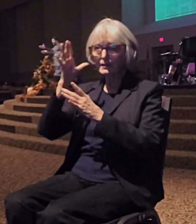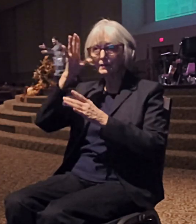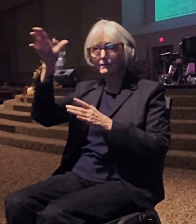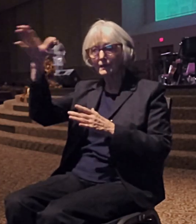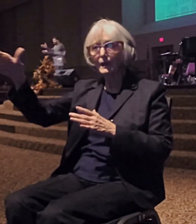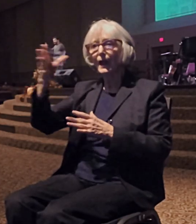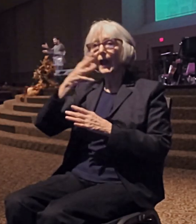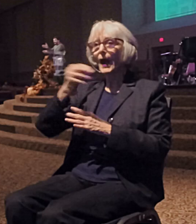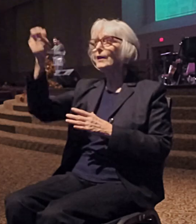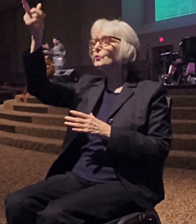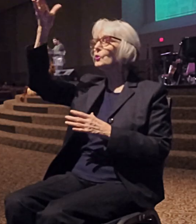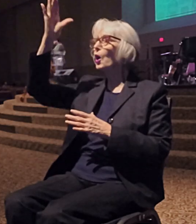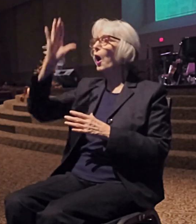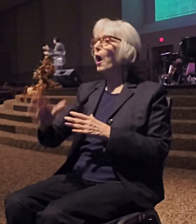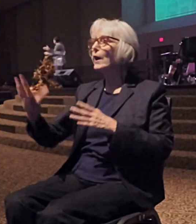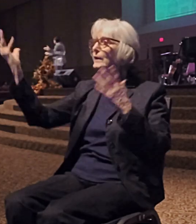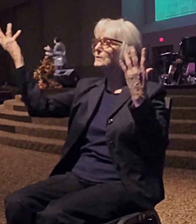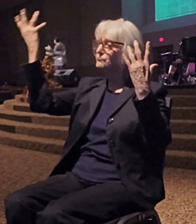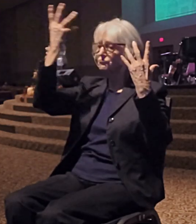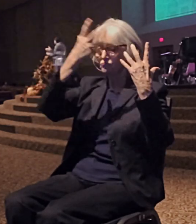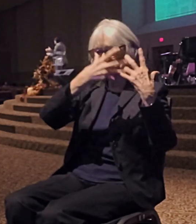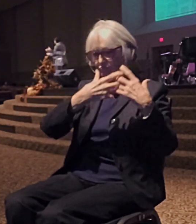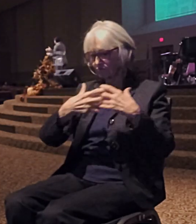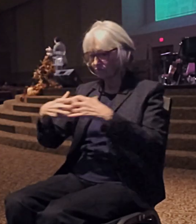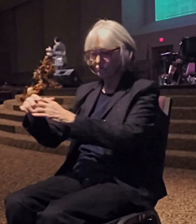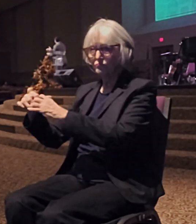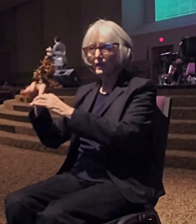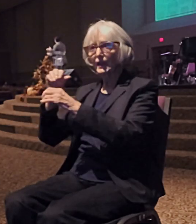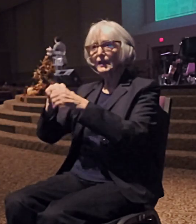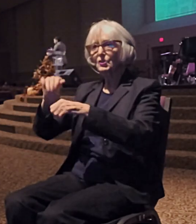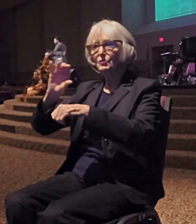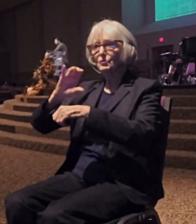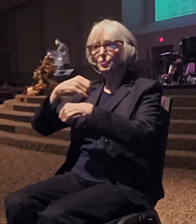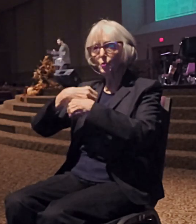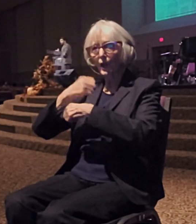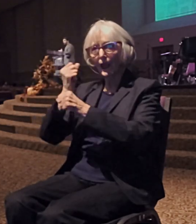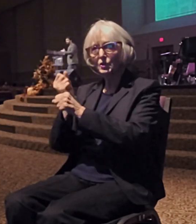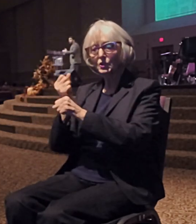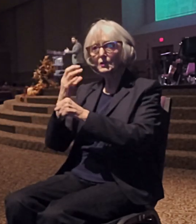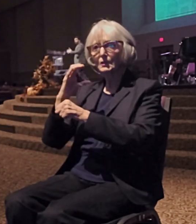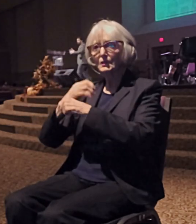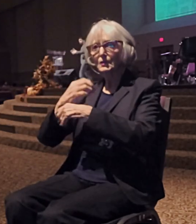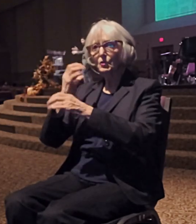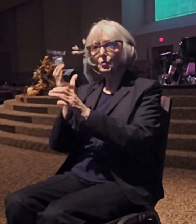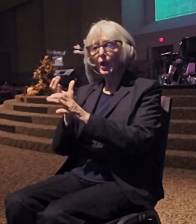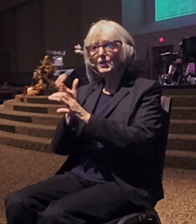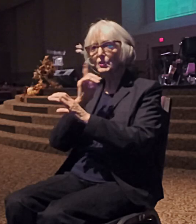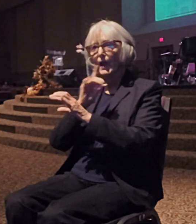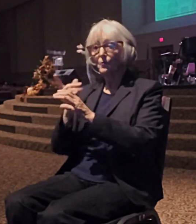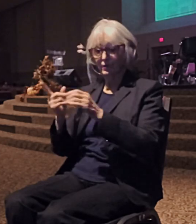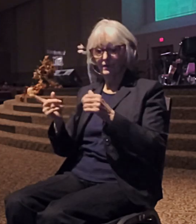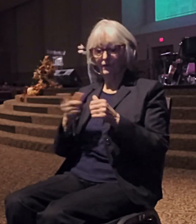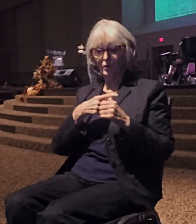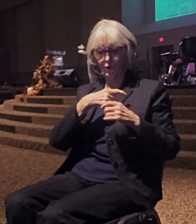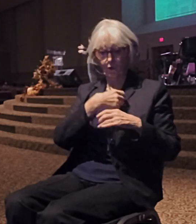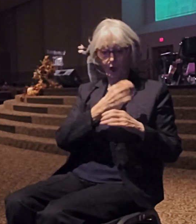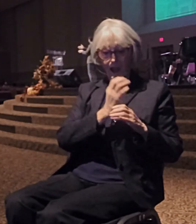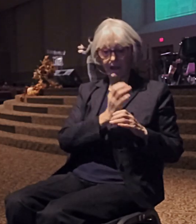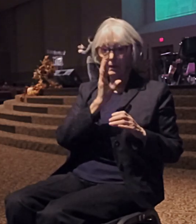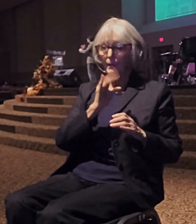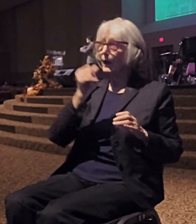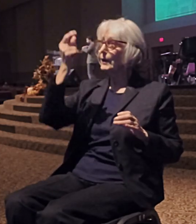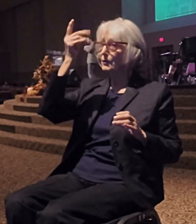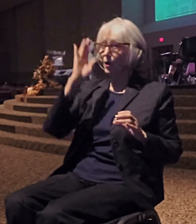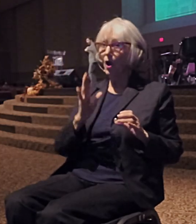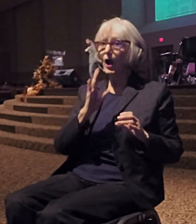that reality into alignment in creation. Creation, which was originally created rightfully